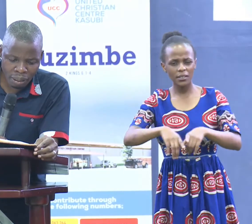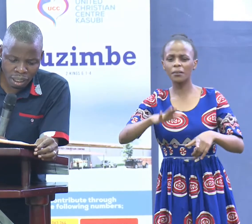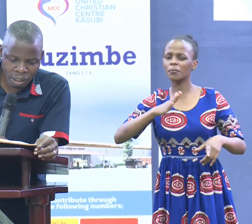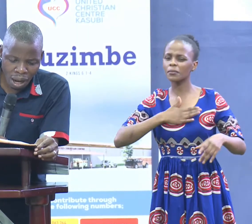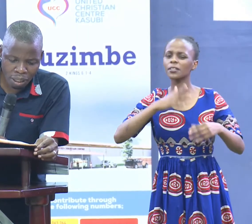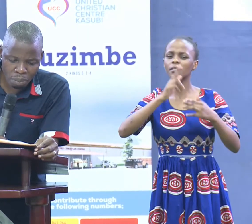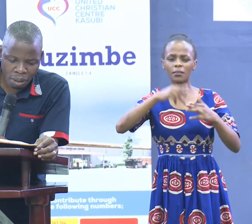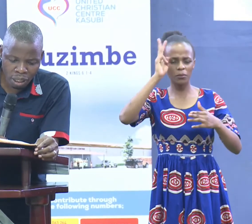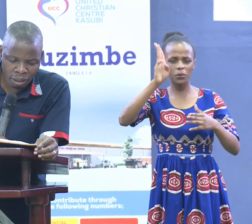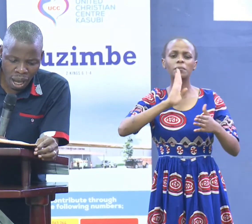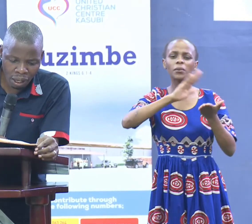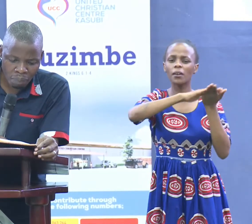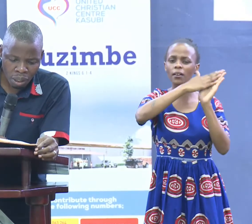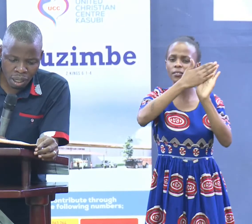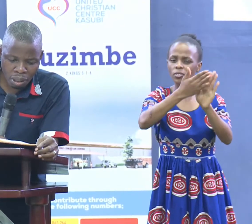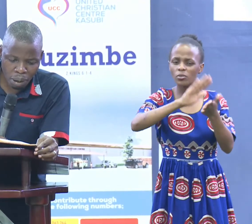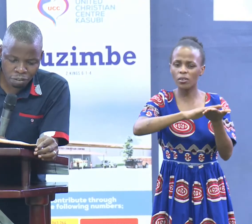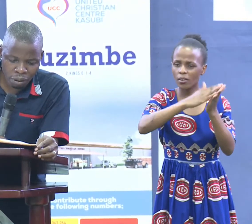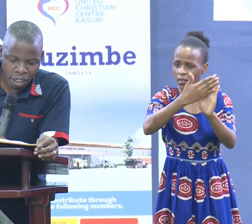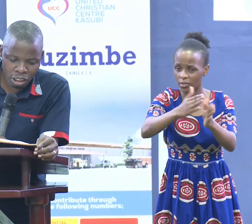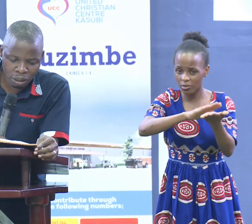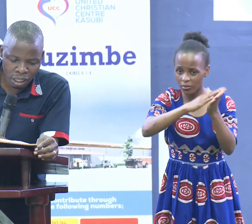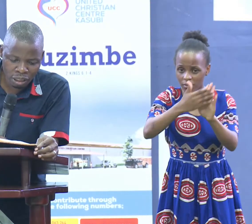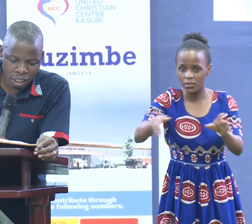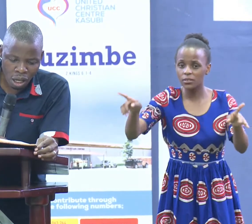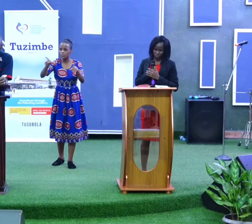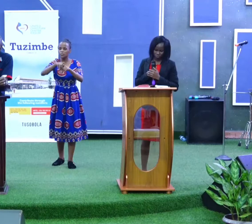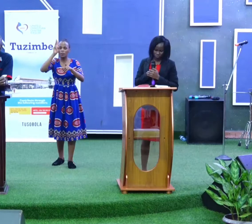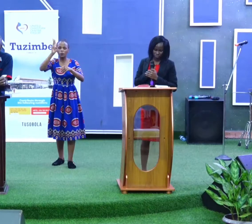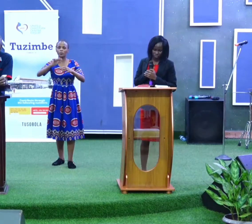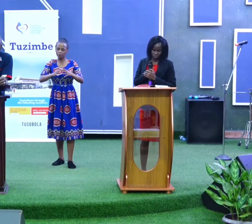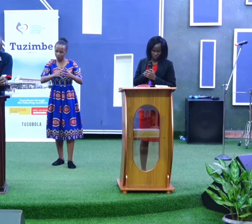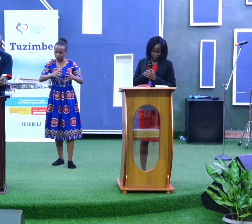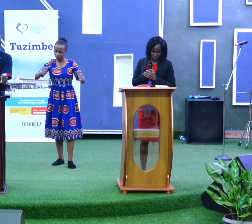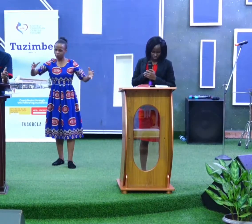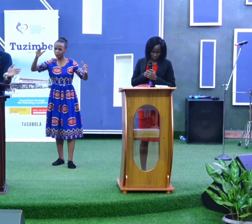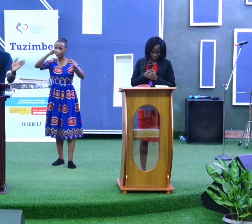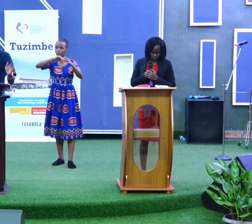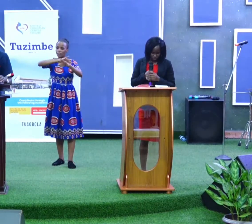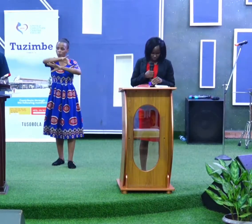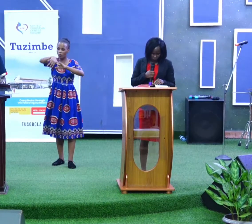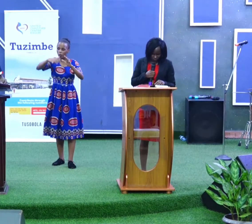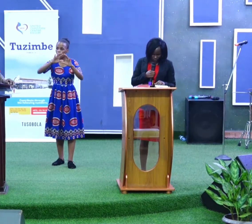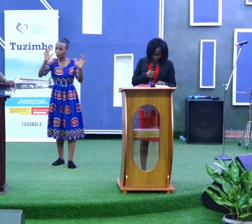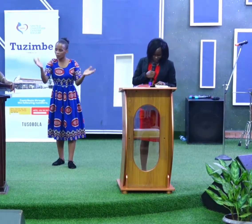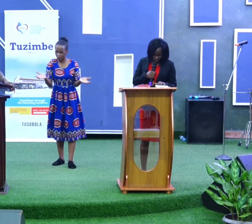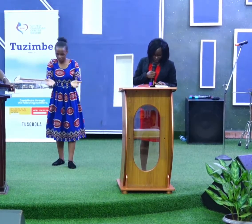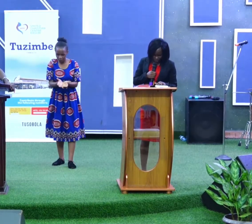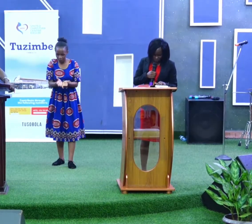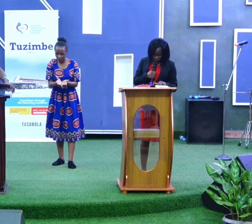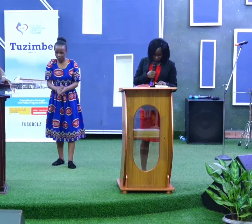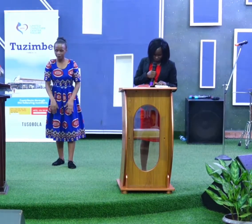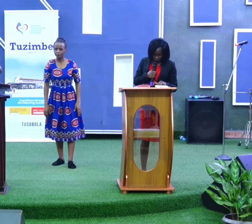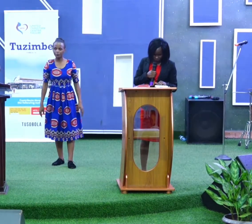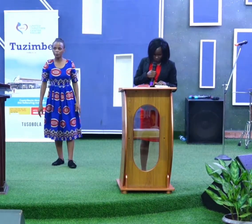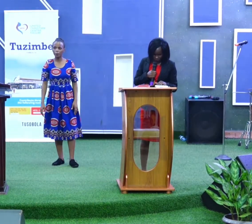n'erinnya ly'abajjajjaabwe Ibulayimu ne Isaaka era ne bafuuke ekibiina ekinene wakati mu nsi ne bwe tukomaawo. We can end there. We